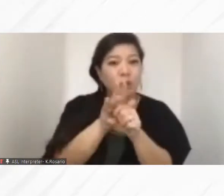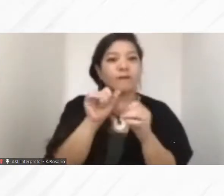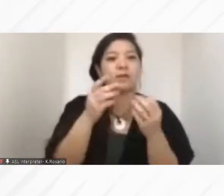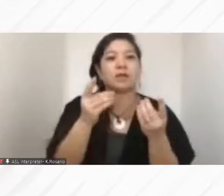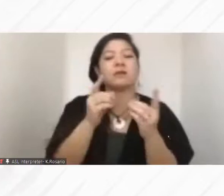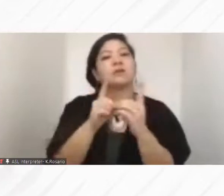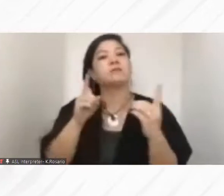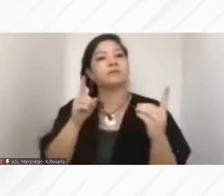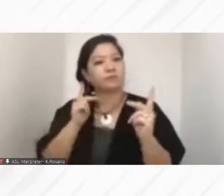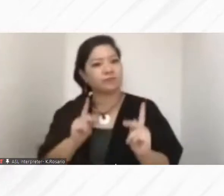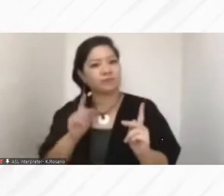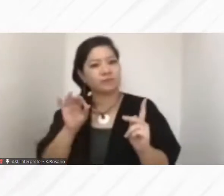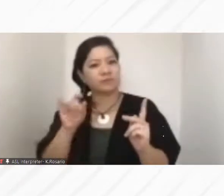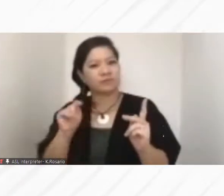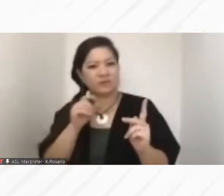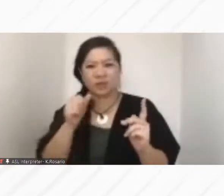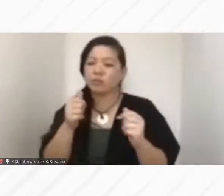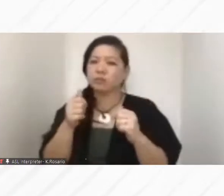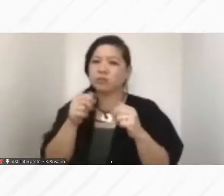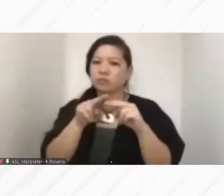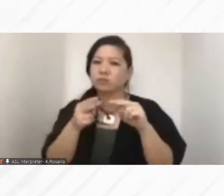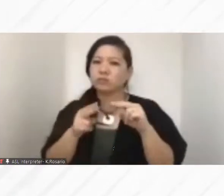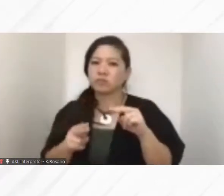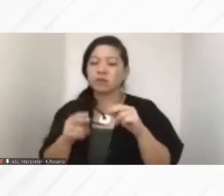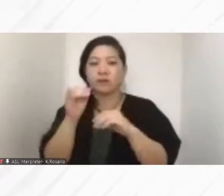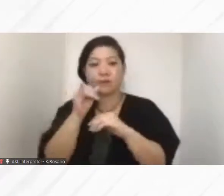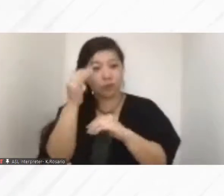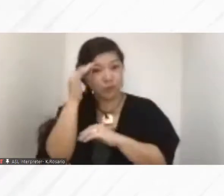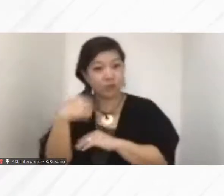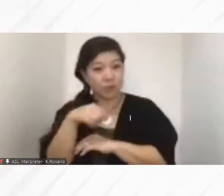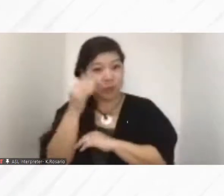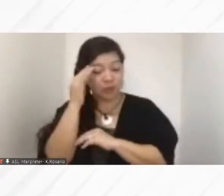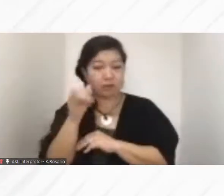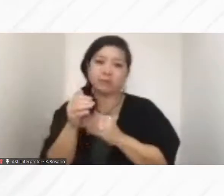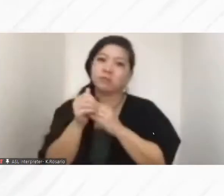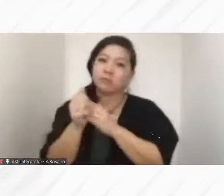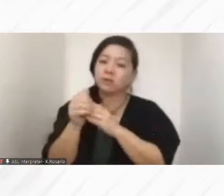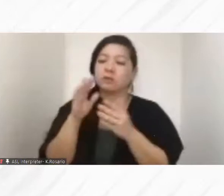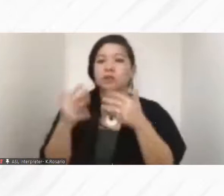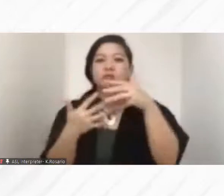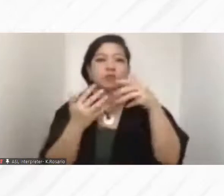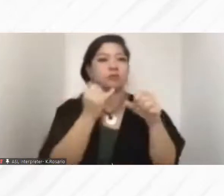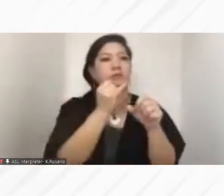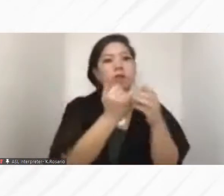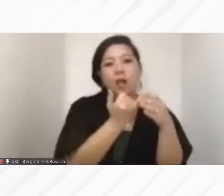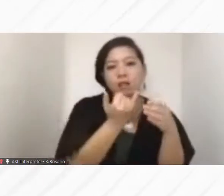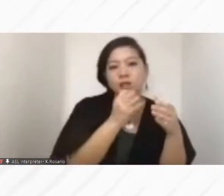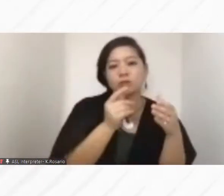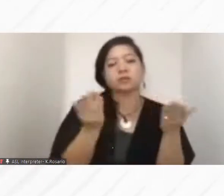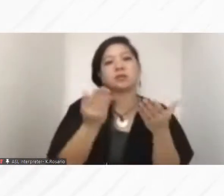is effective to reduce the risk of infection, but we know that it can potentially lead to social isolation and that mental health can